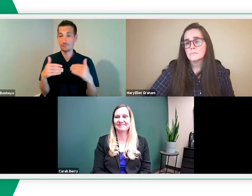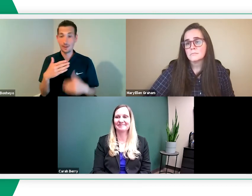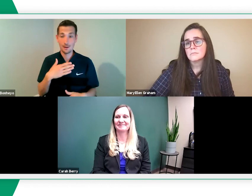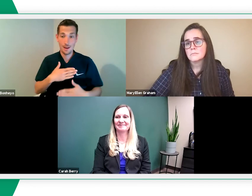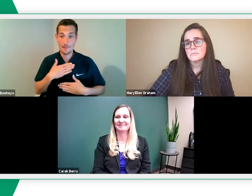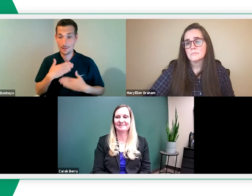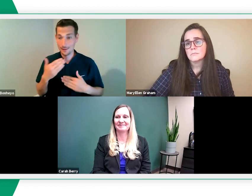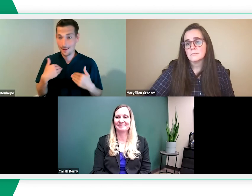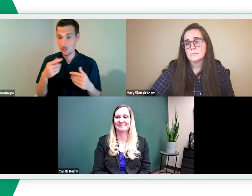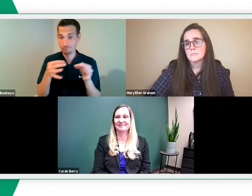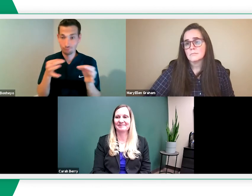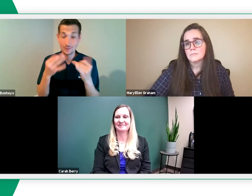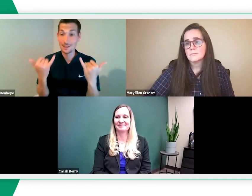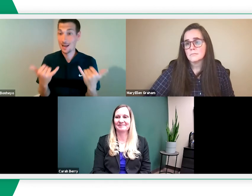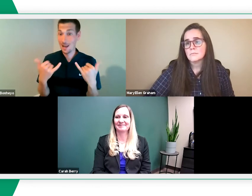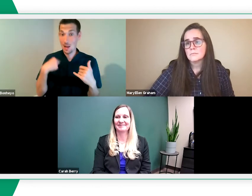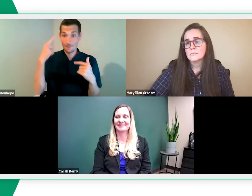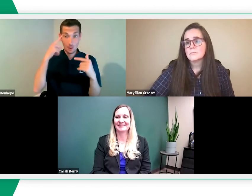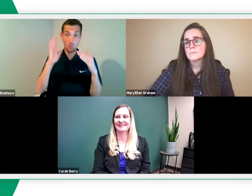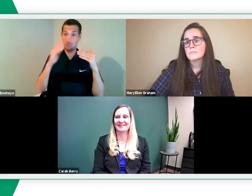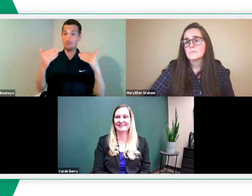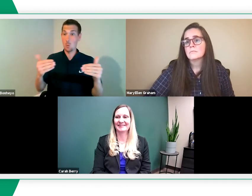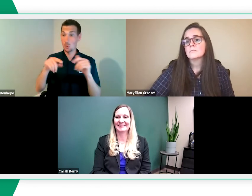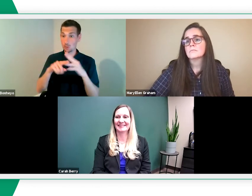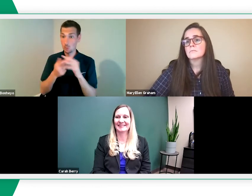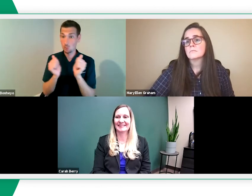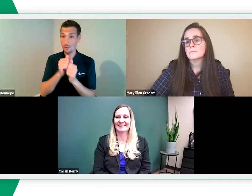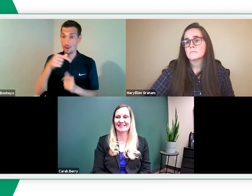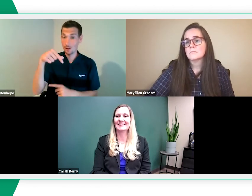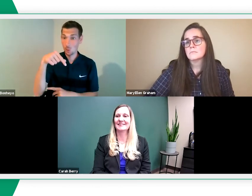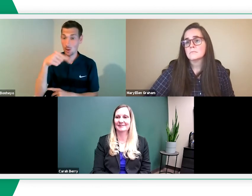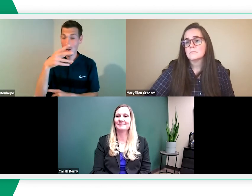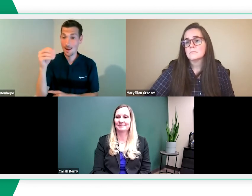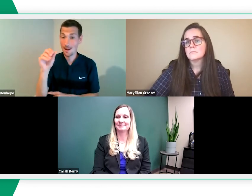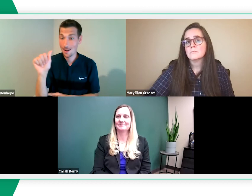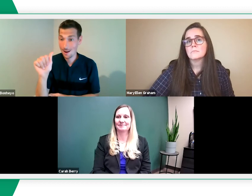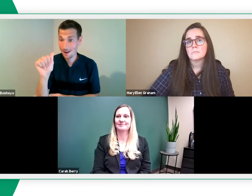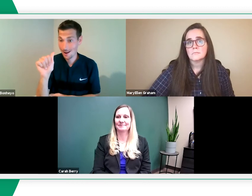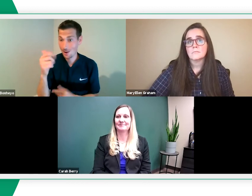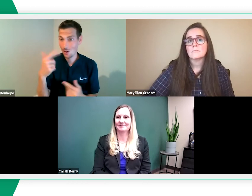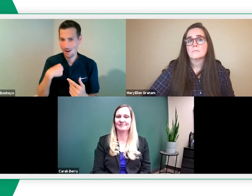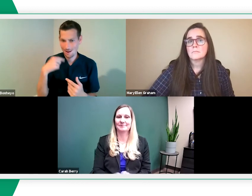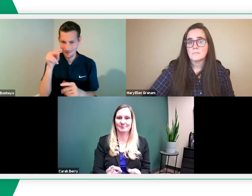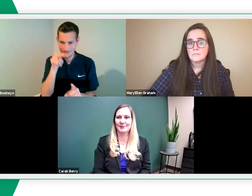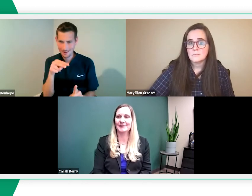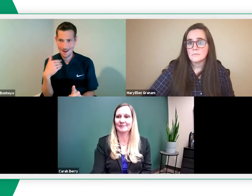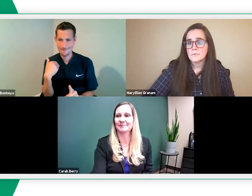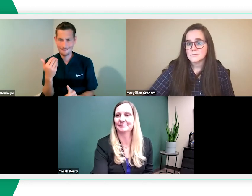more successful. So really, I'm glad that you just took that time to explain it right now. So we're gonna go ahead and start with the